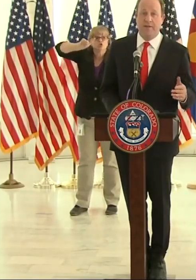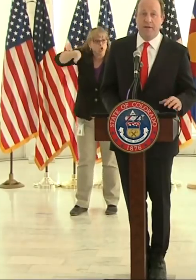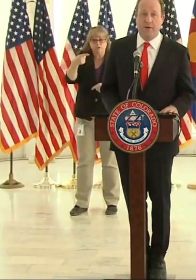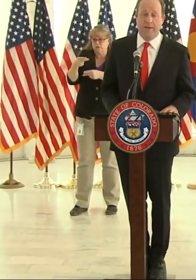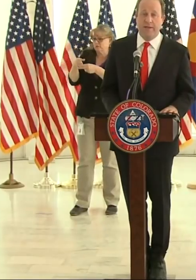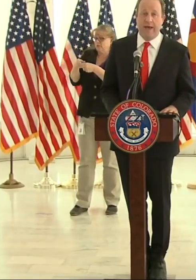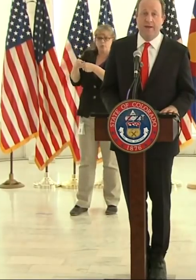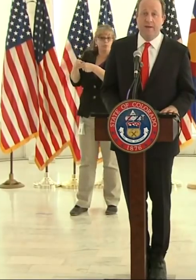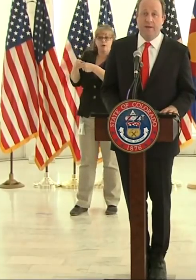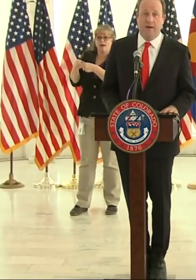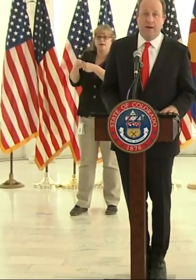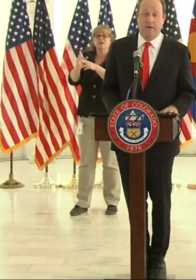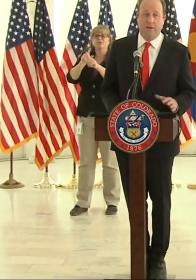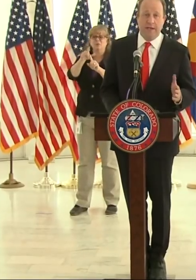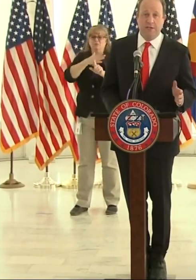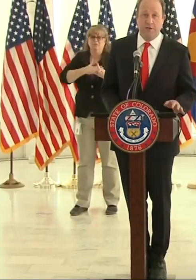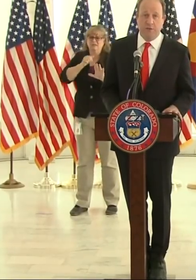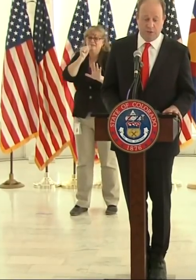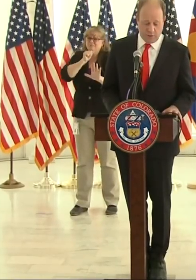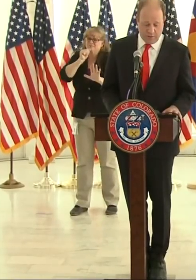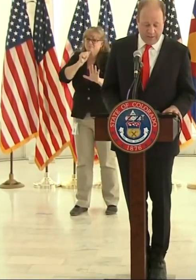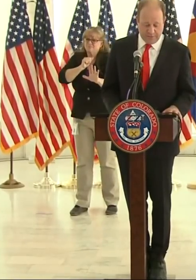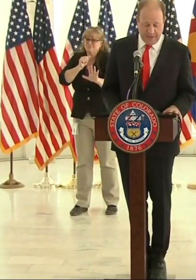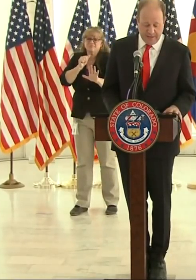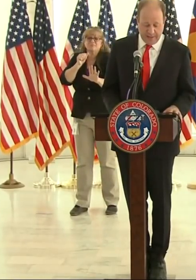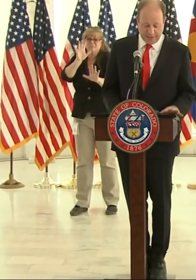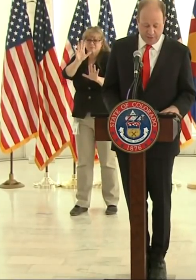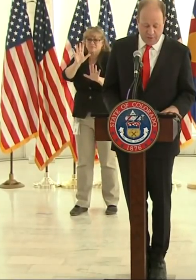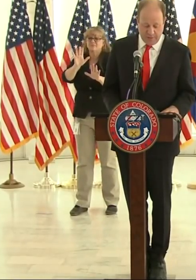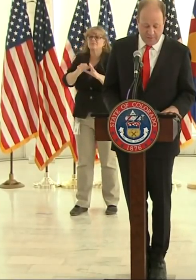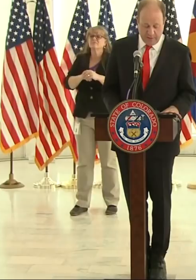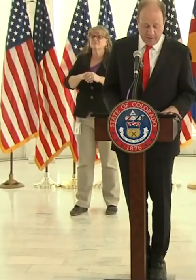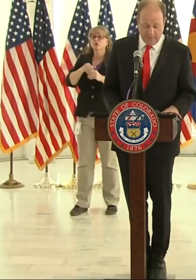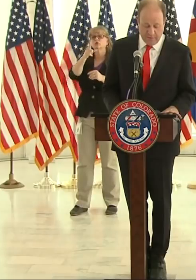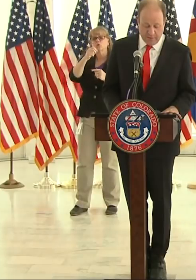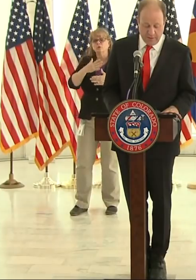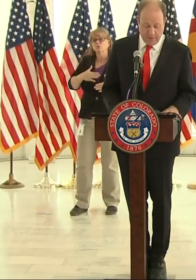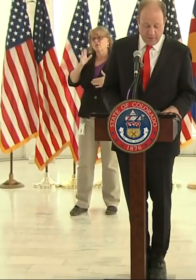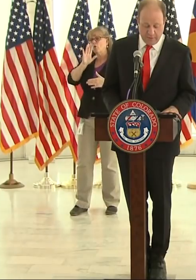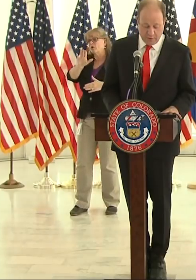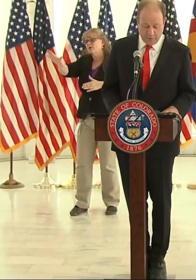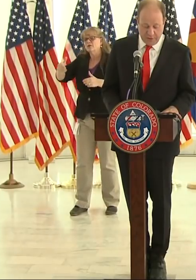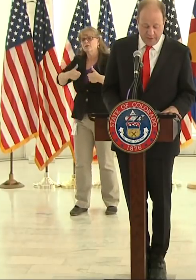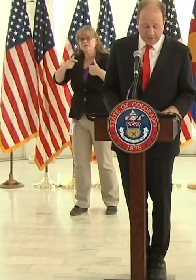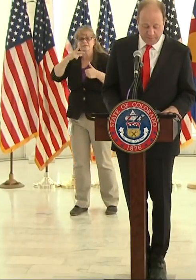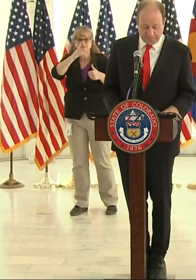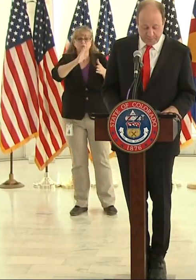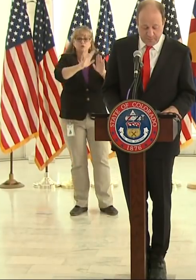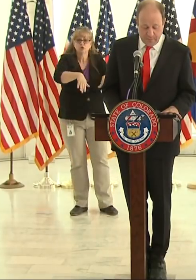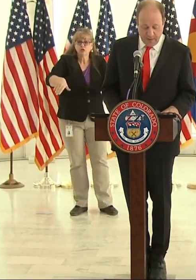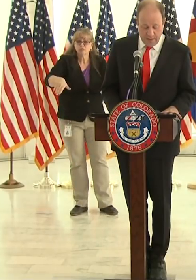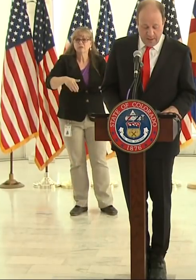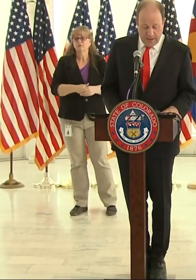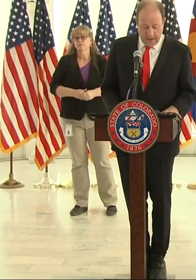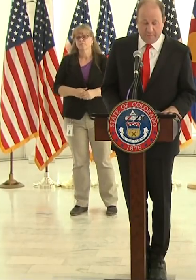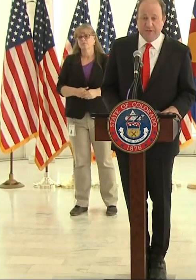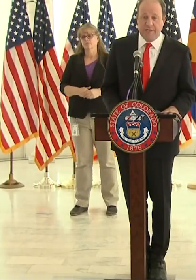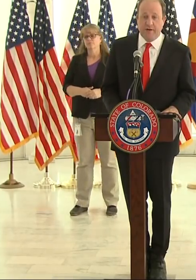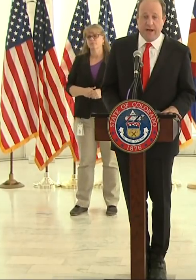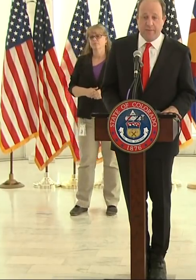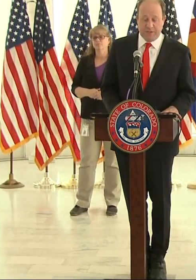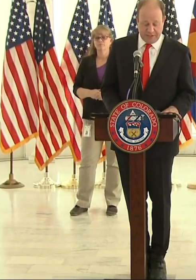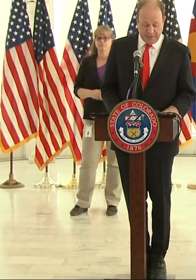coming month and knowing that could lead to a shorter lifespan and less enjoyment, of your golden years.